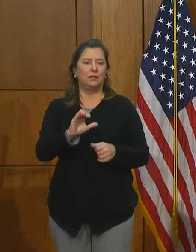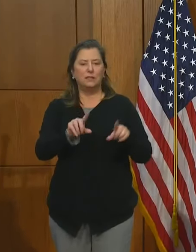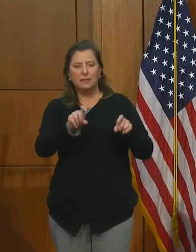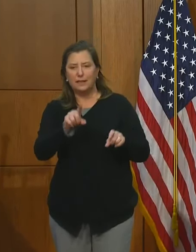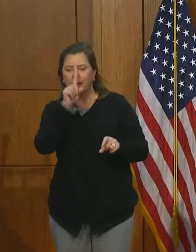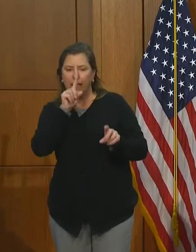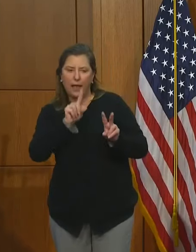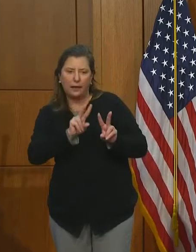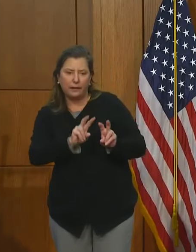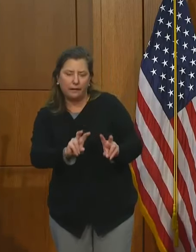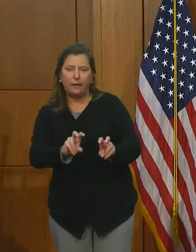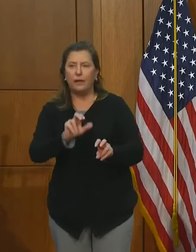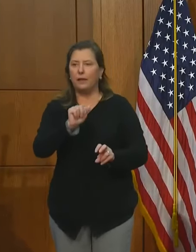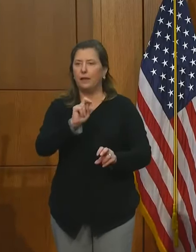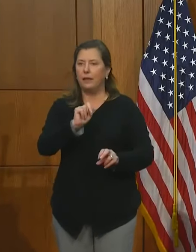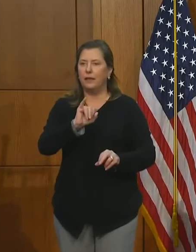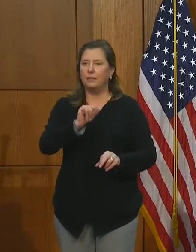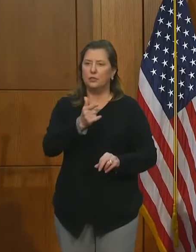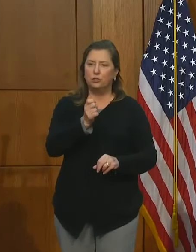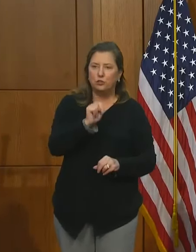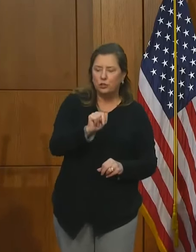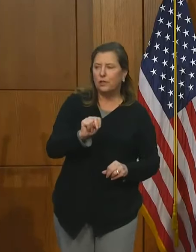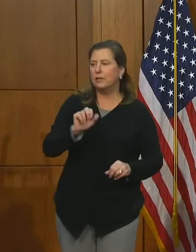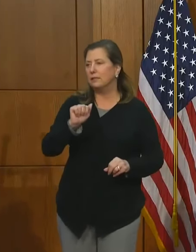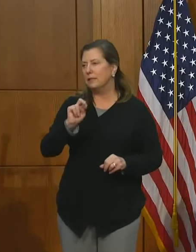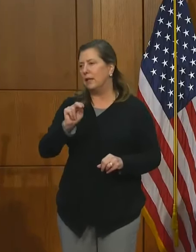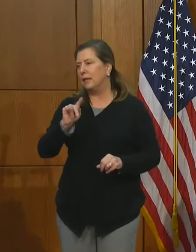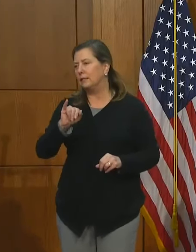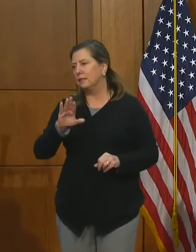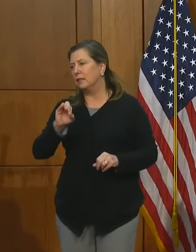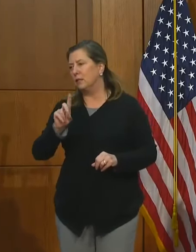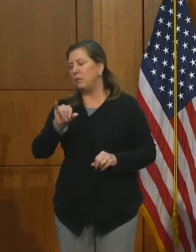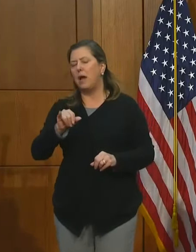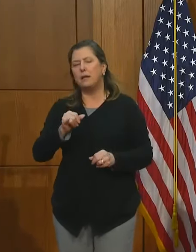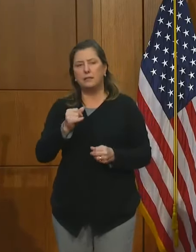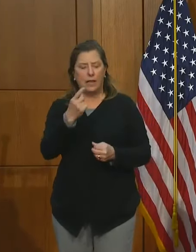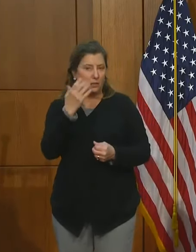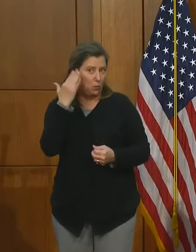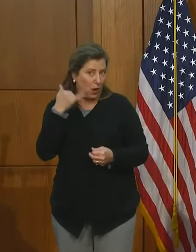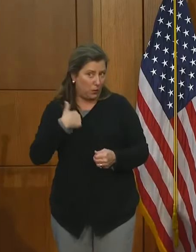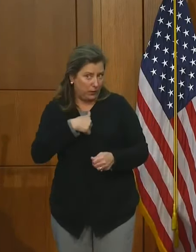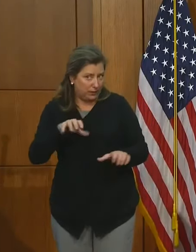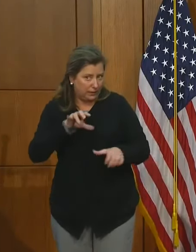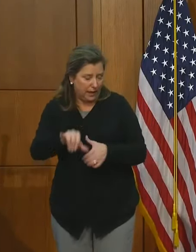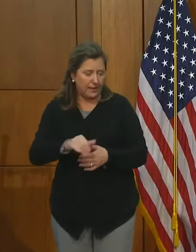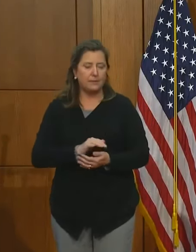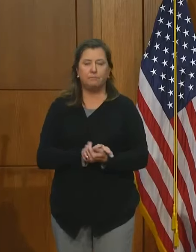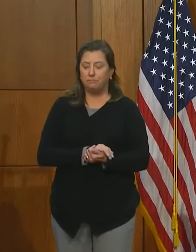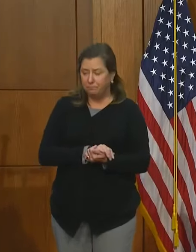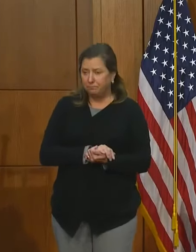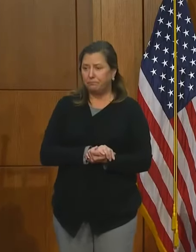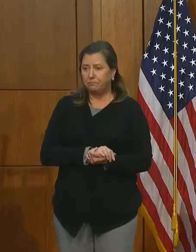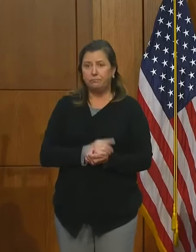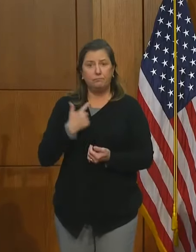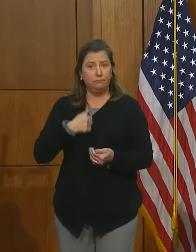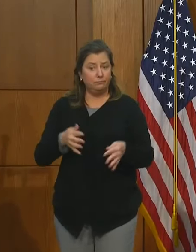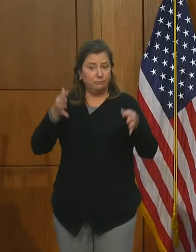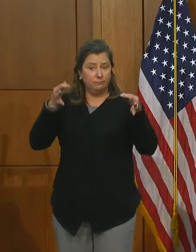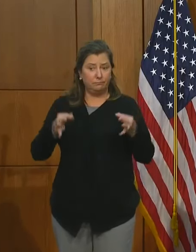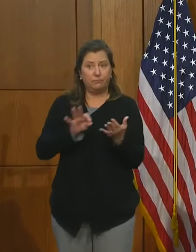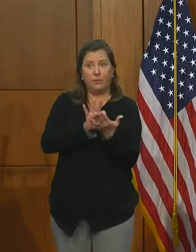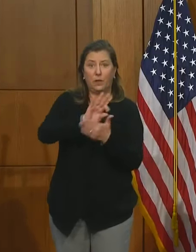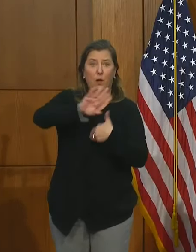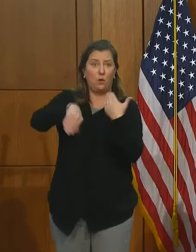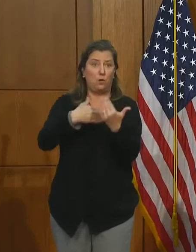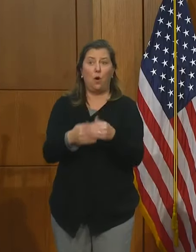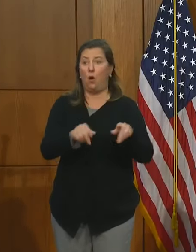looks at antigens and antibodies, and why did we do that? We made a decision to count all